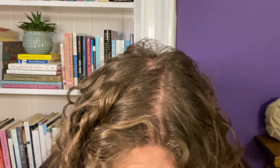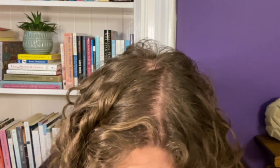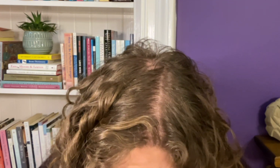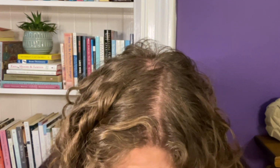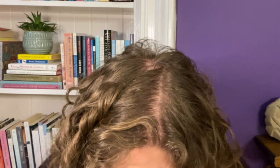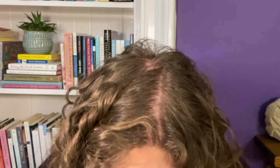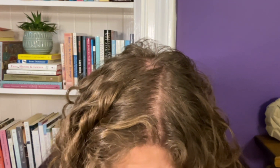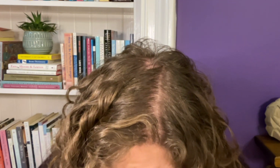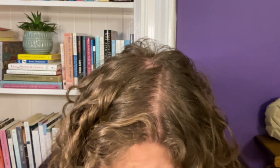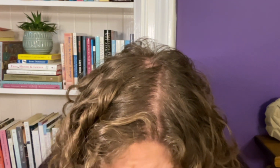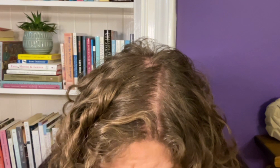their homes,